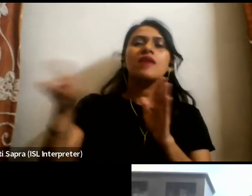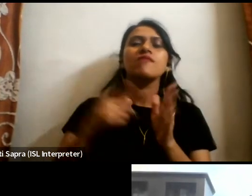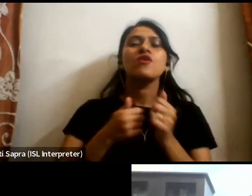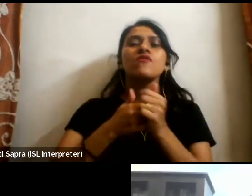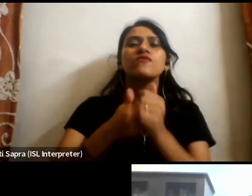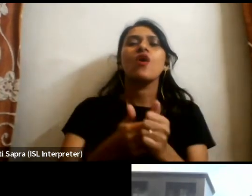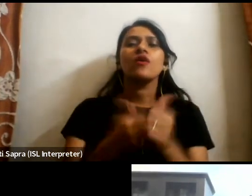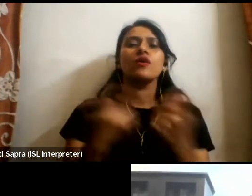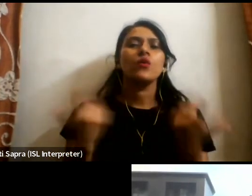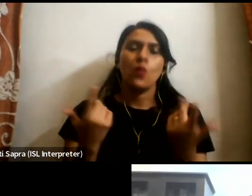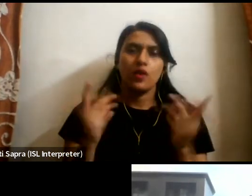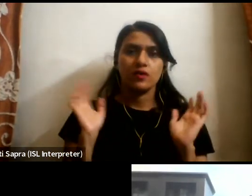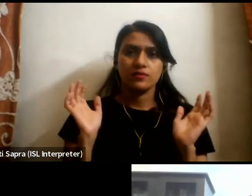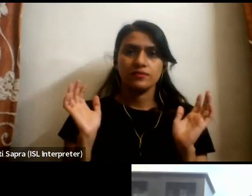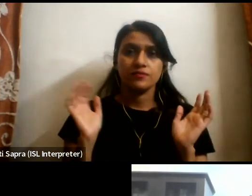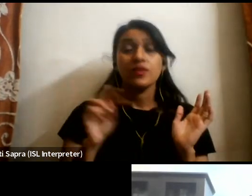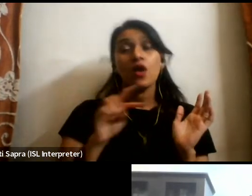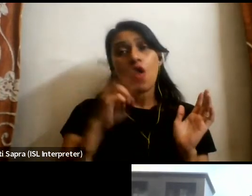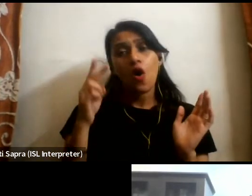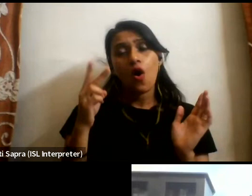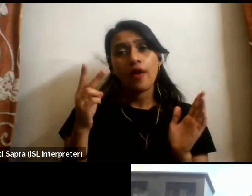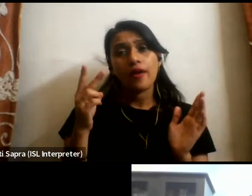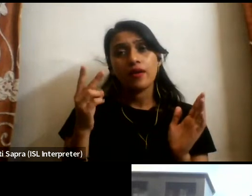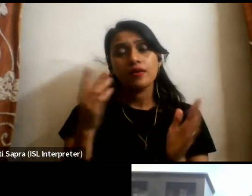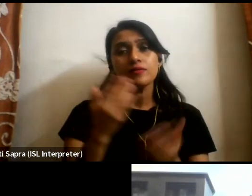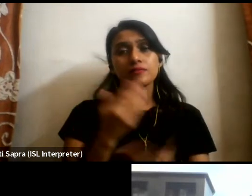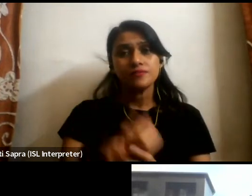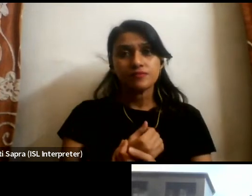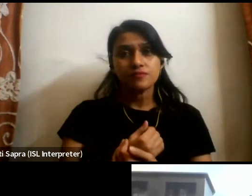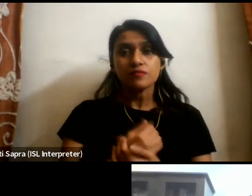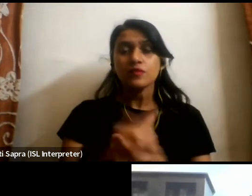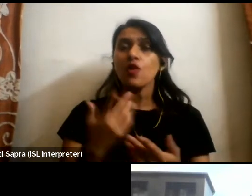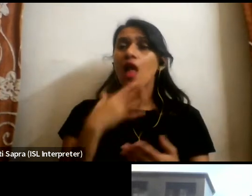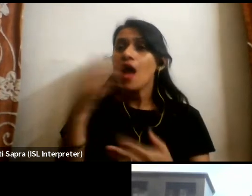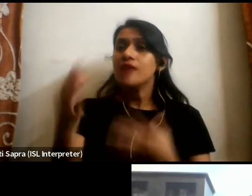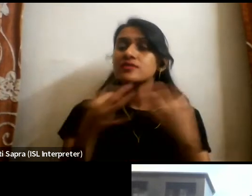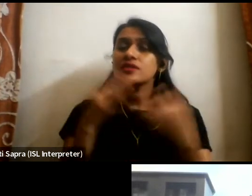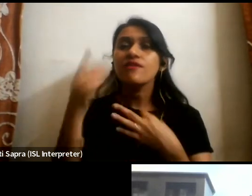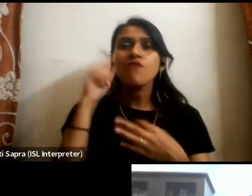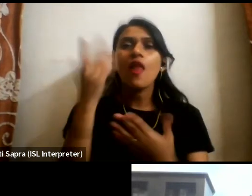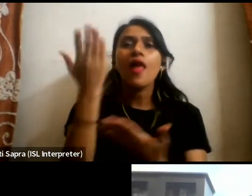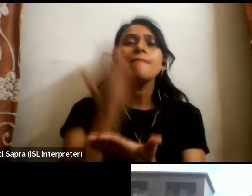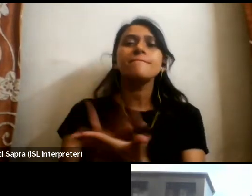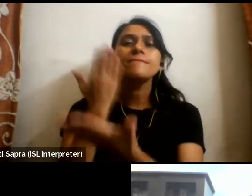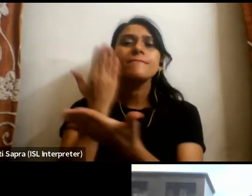determinations, or asking for applications, and then